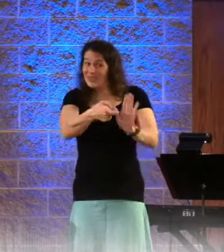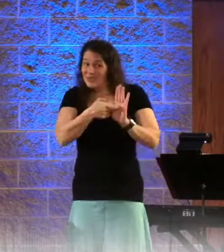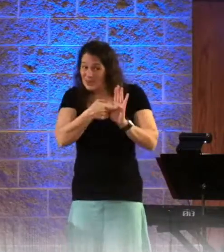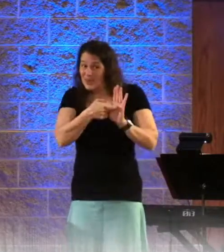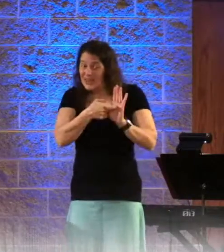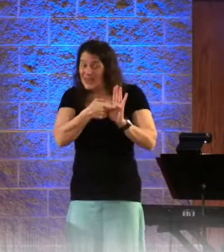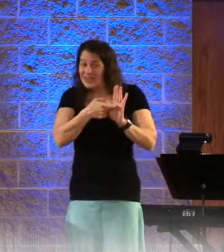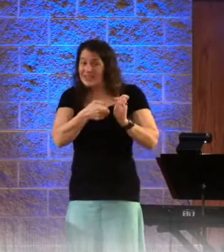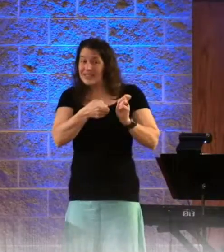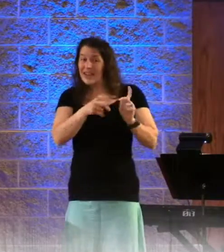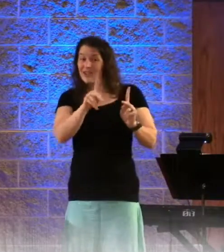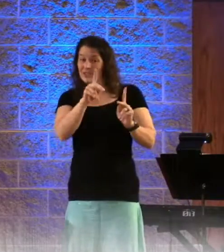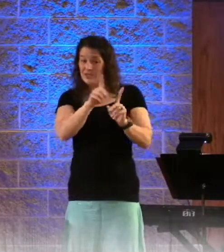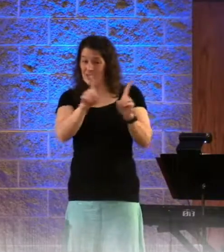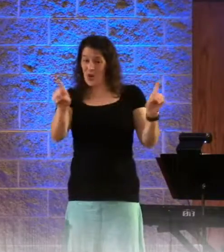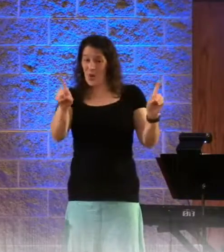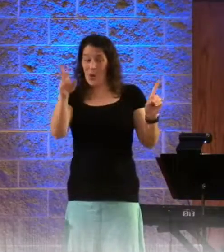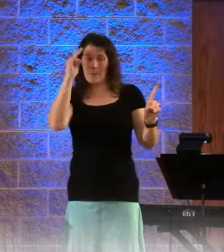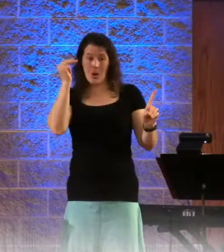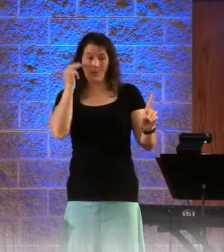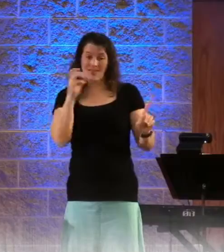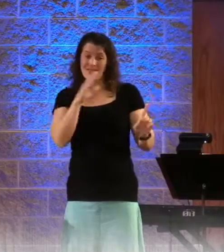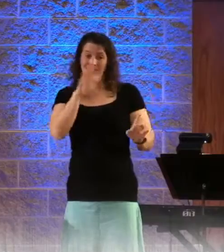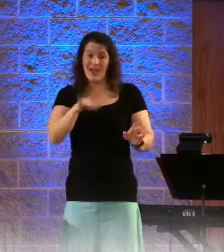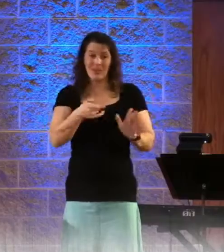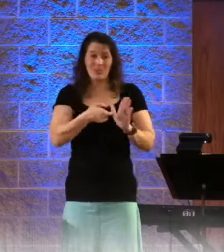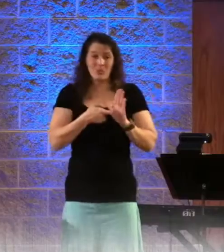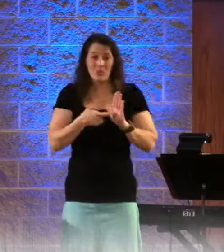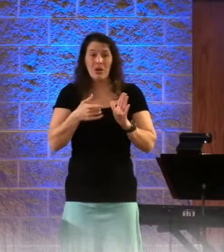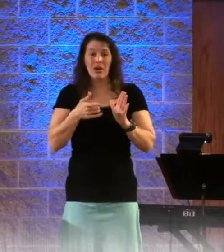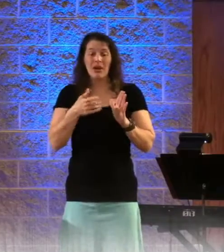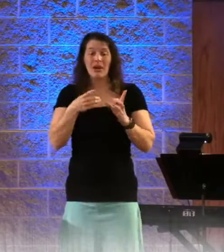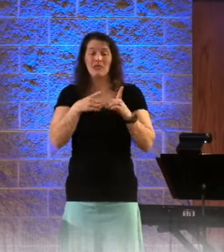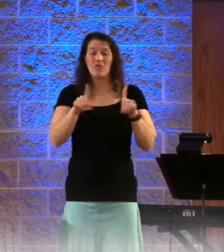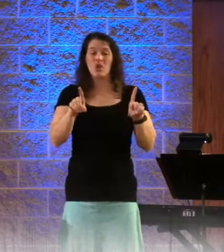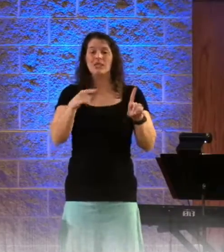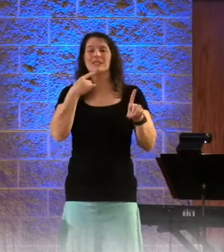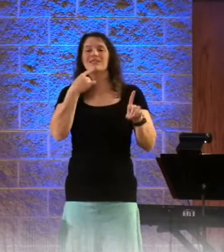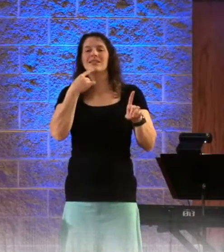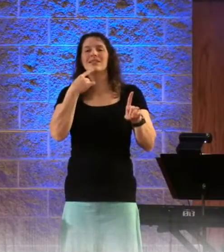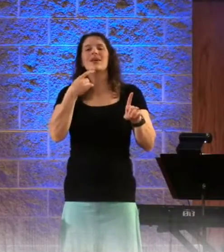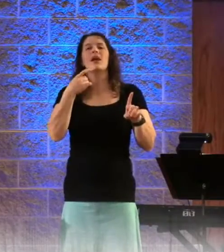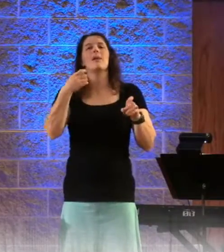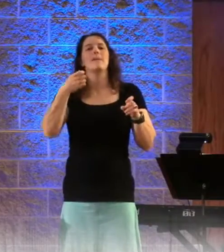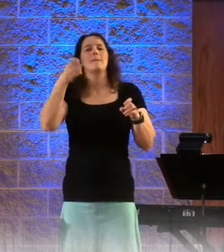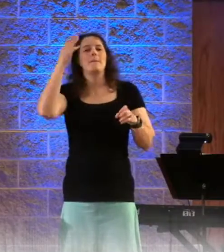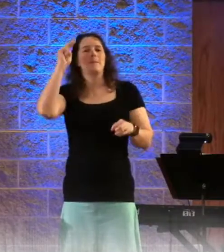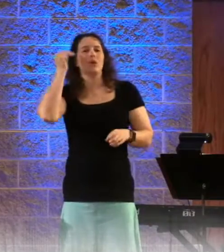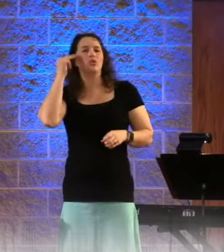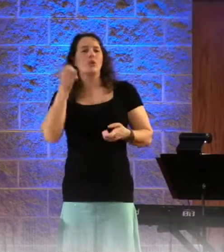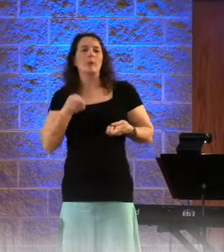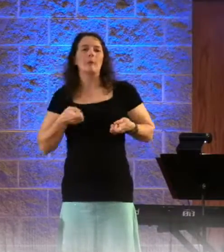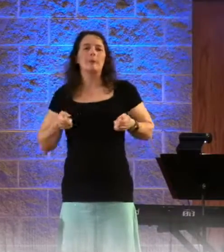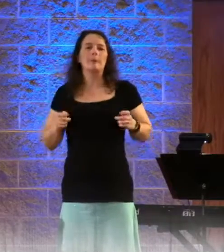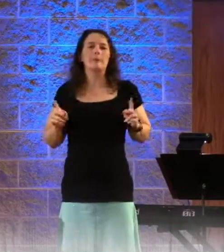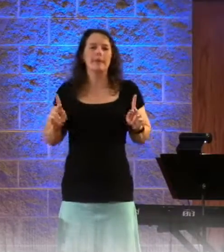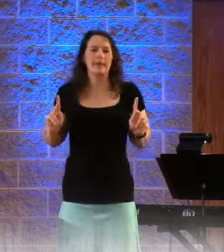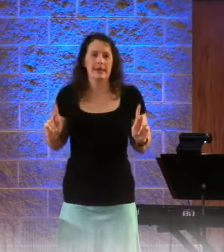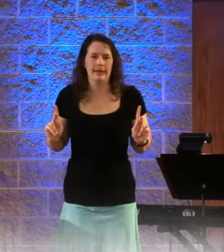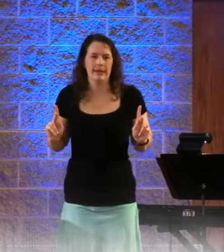commanded divorce. Moses never commanded divorce. He said Moses permitted. You see that